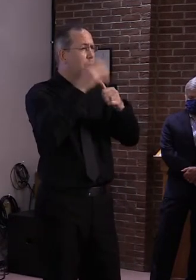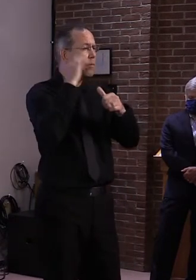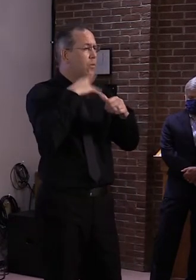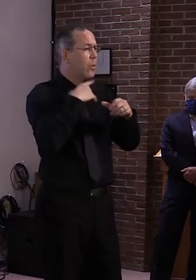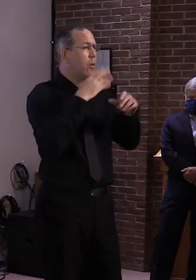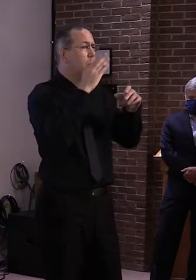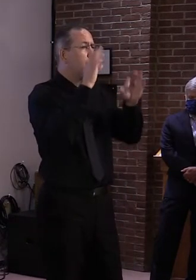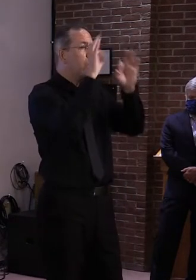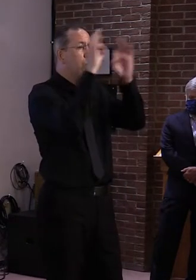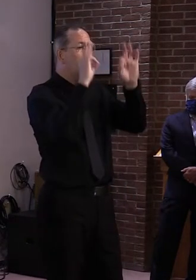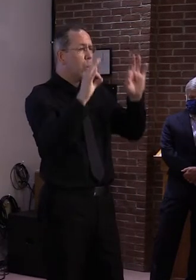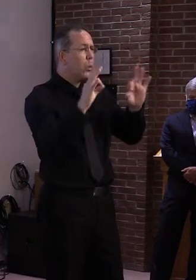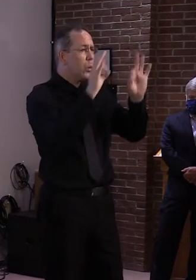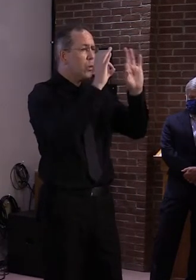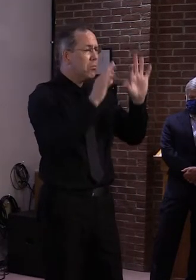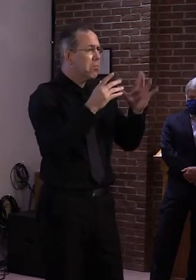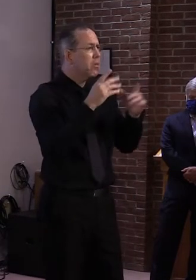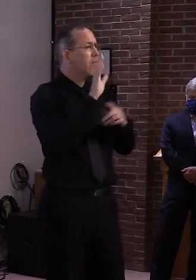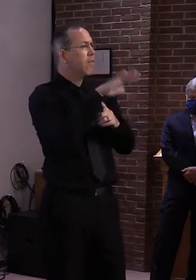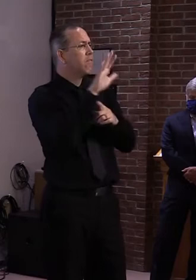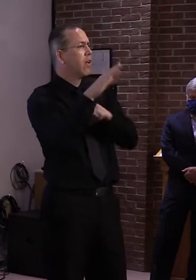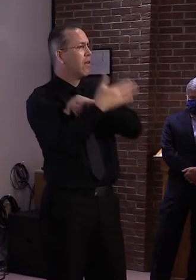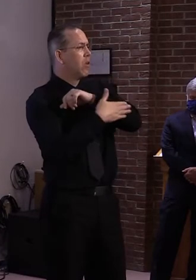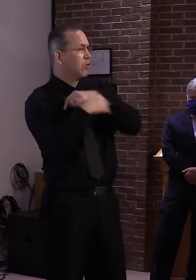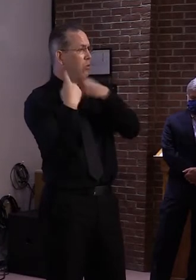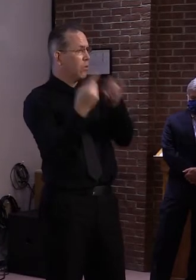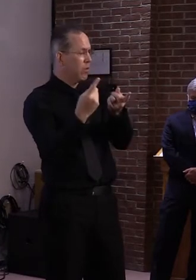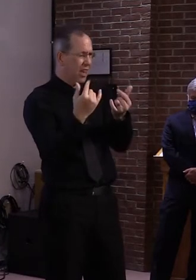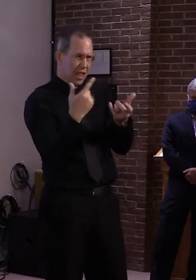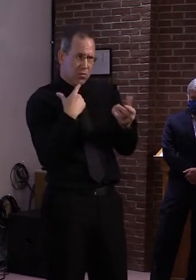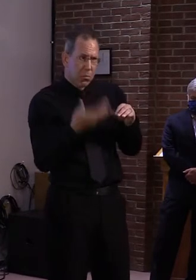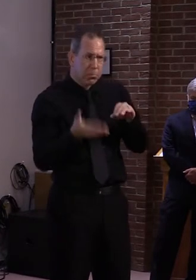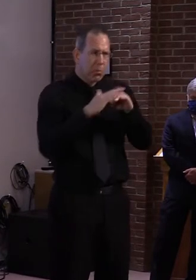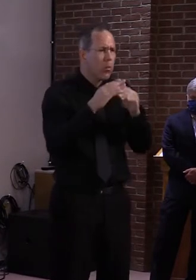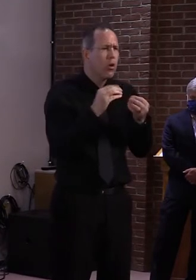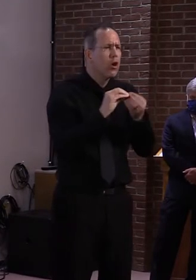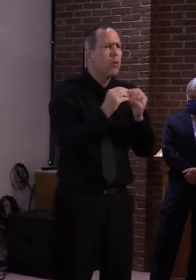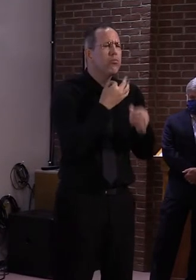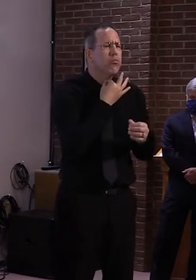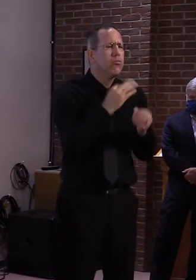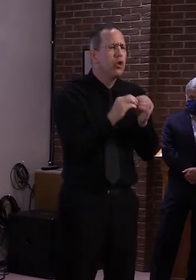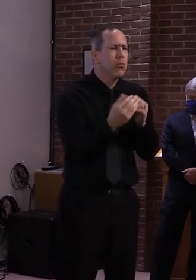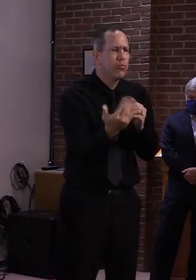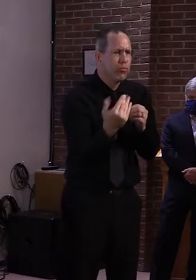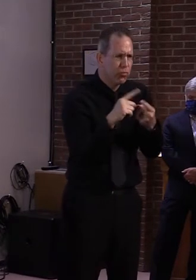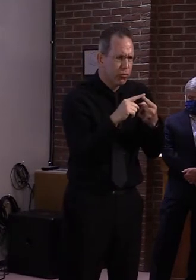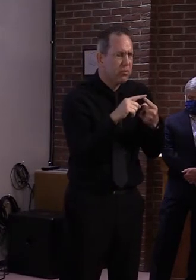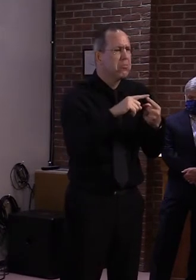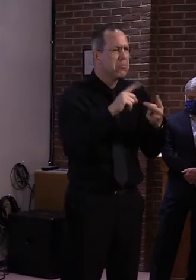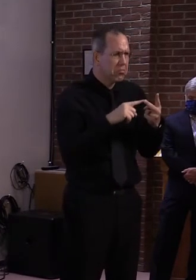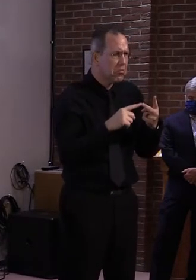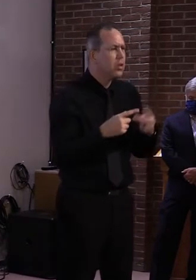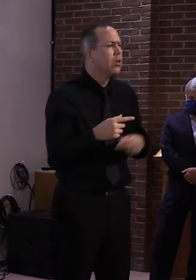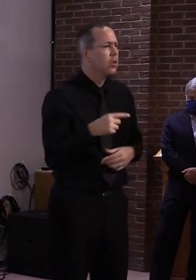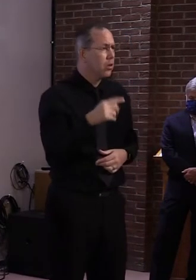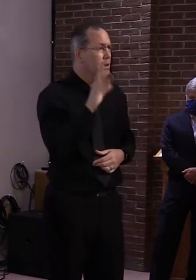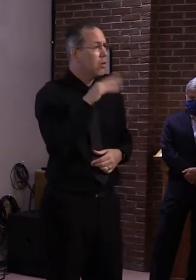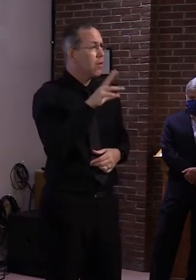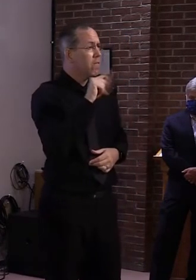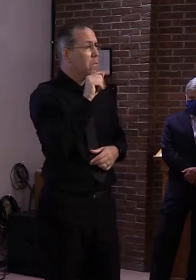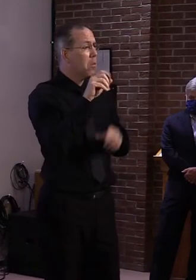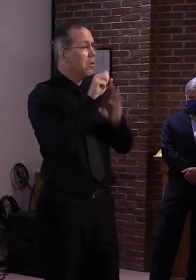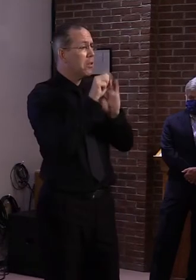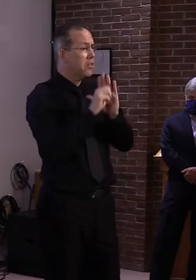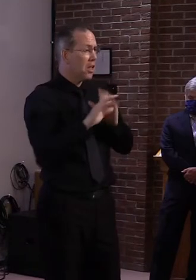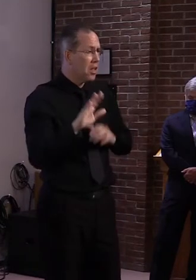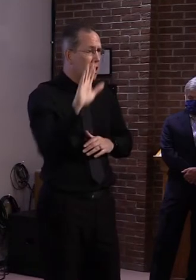there seems to be some shading in the Vermont map. And does that suggest that there are still some counties